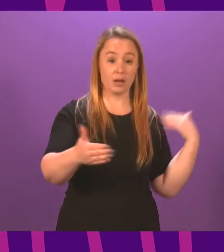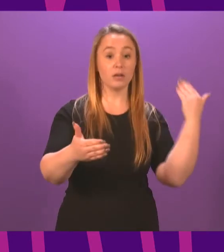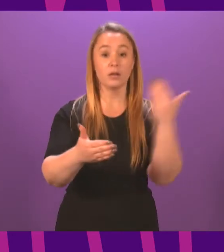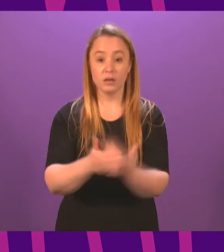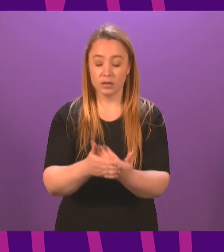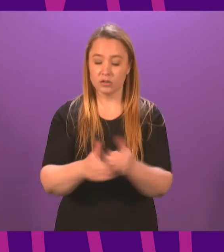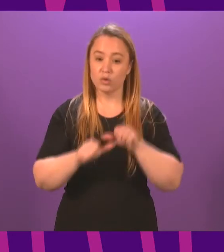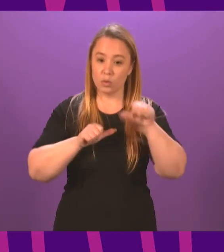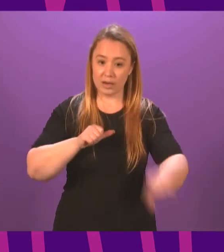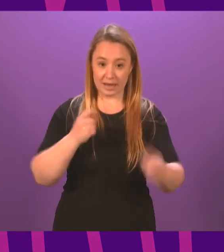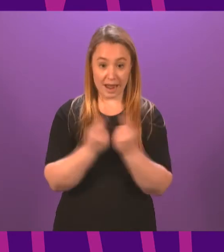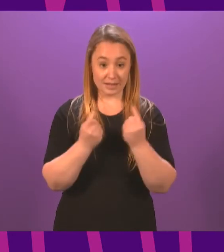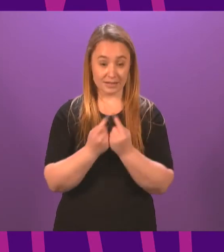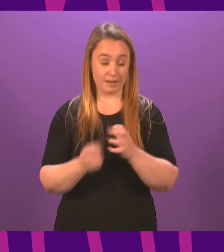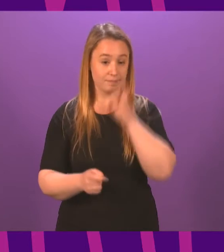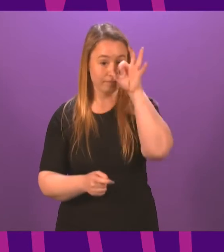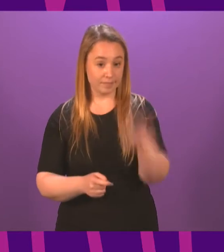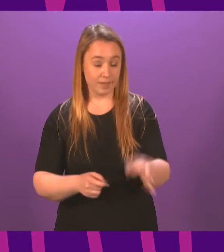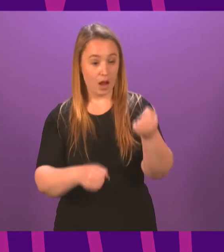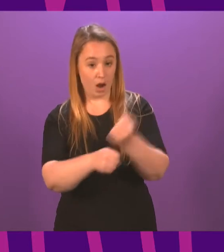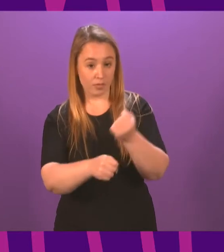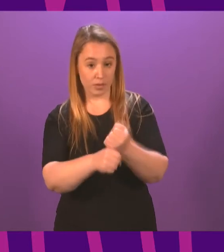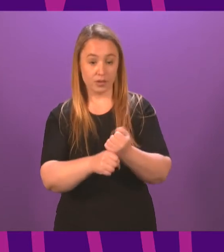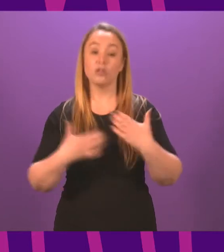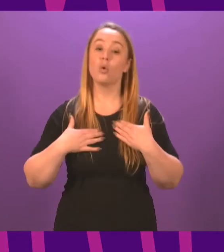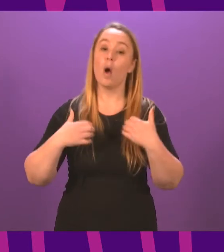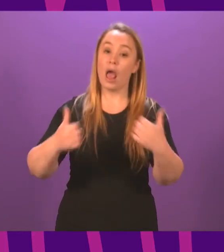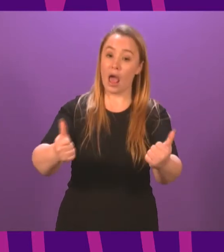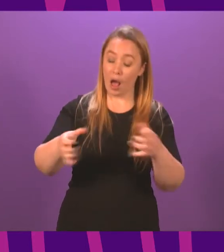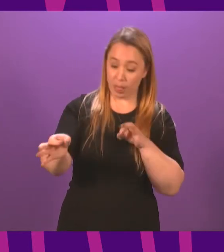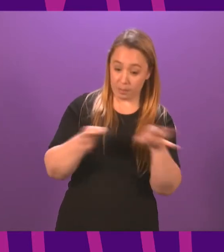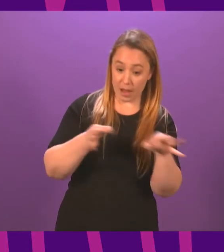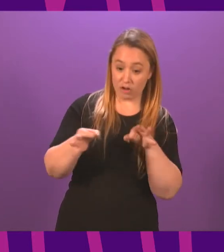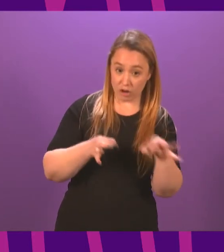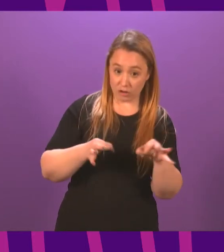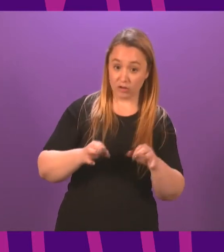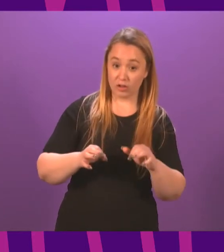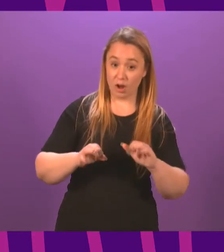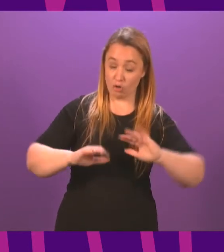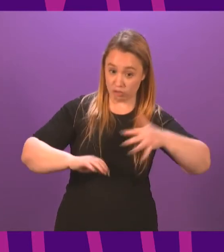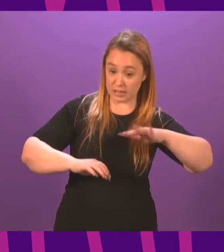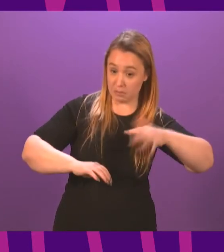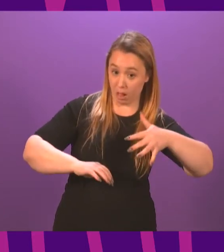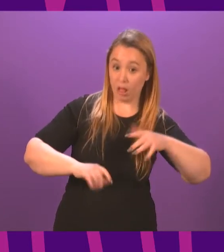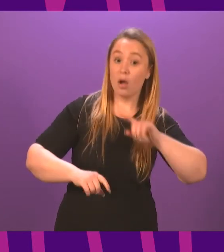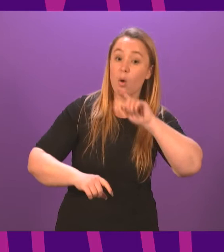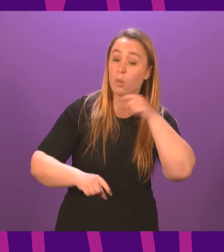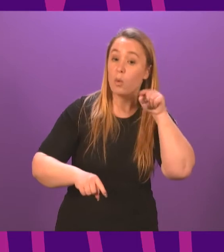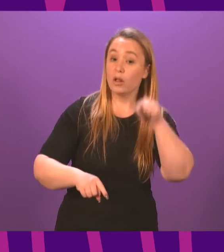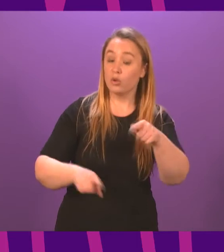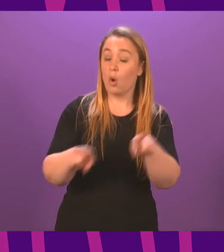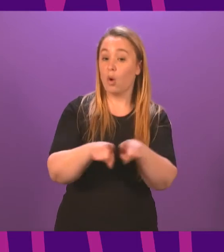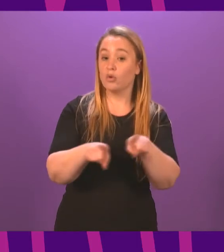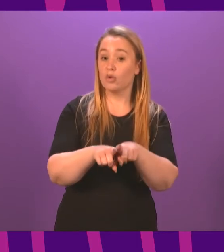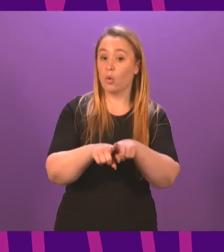to the Scottish Government is this. If these health measures are proportionate, will the Government introduce proportionate economic